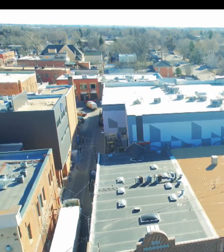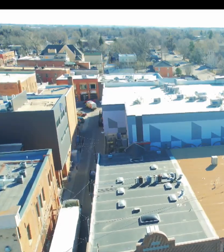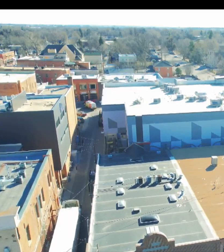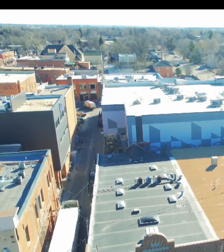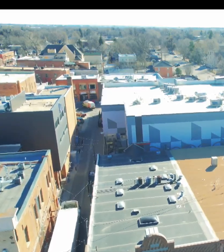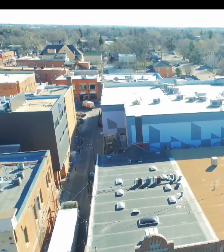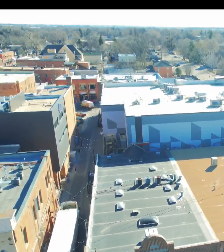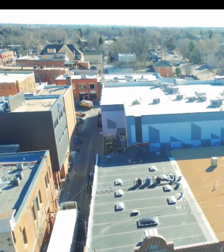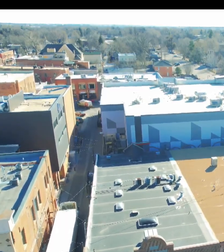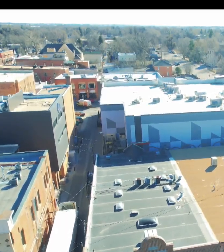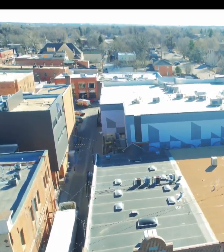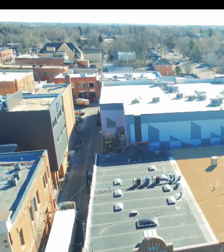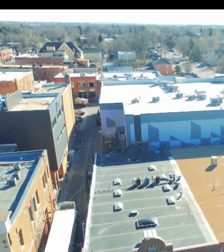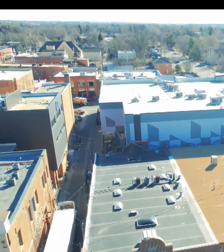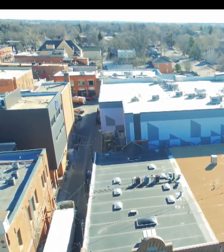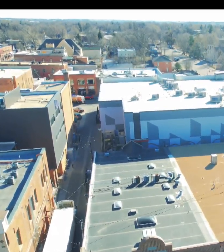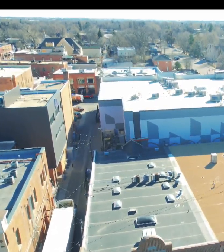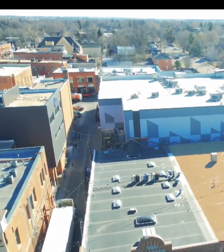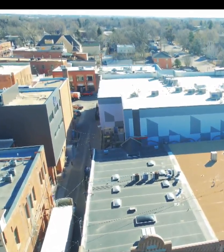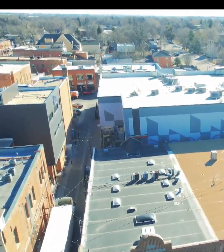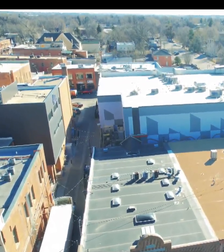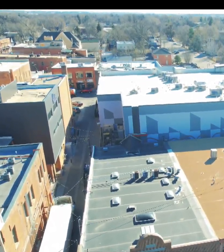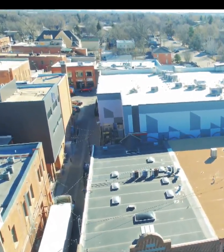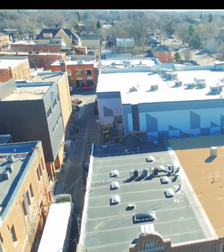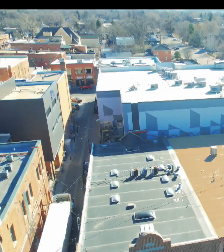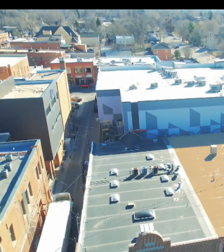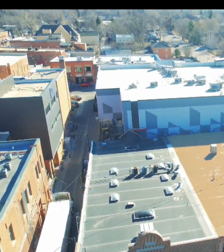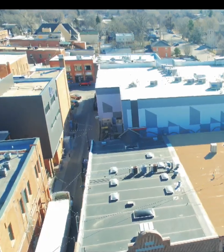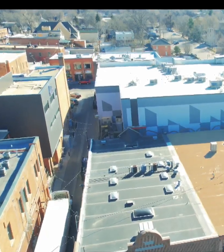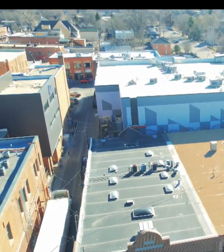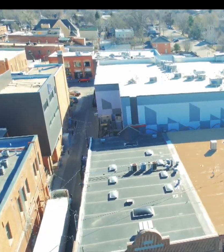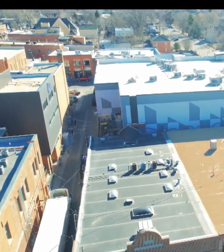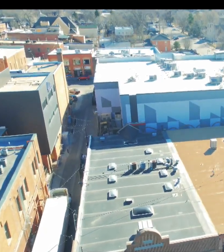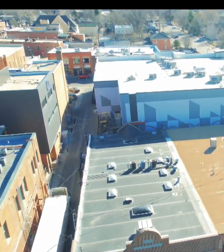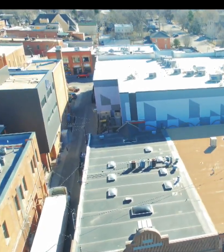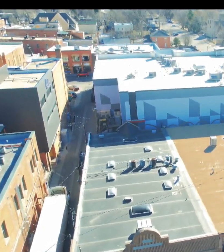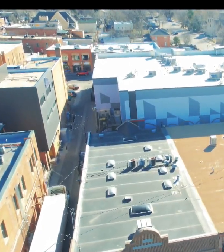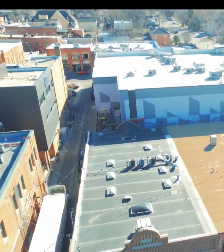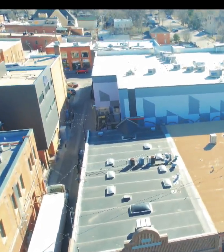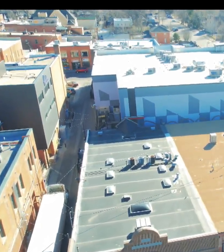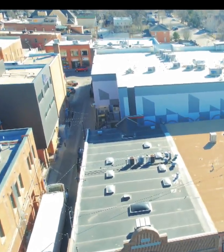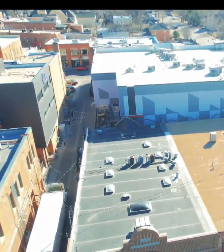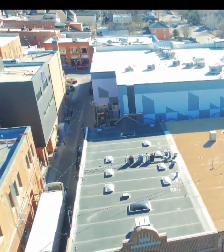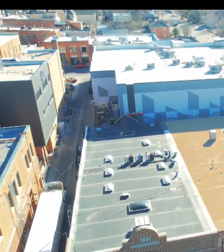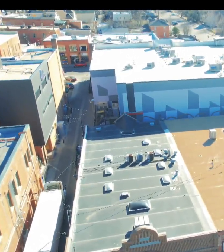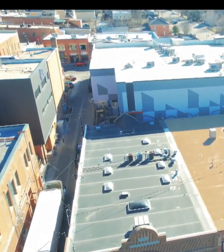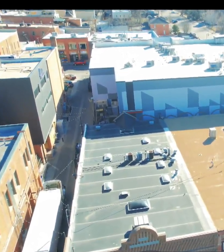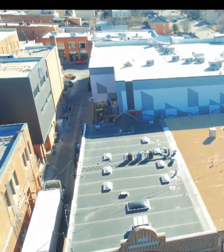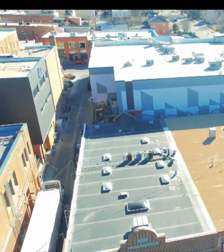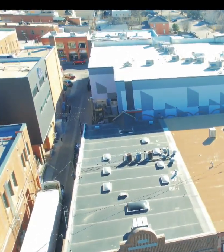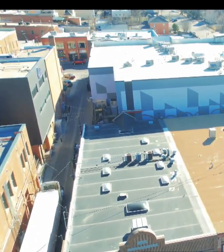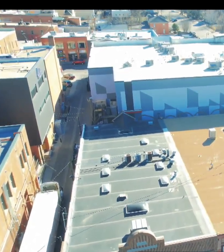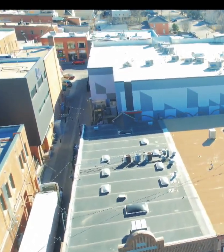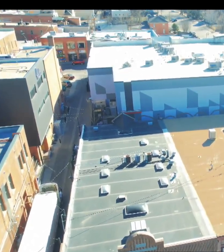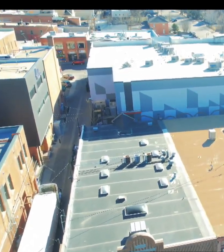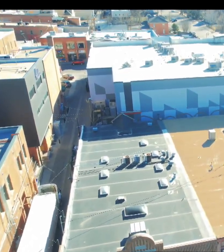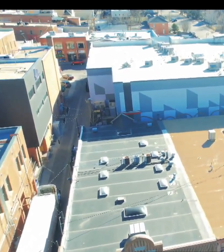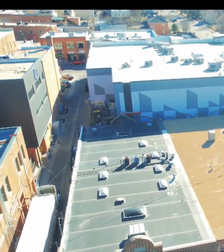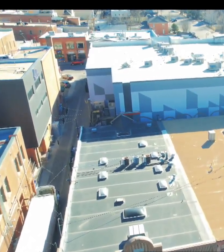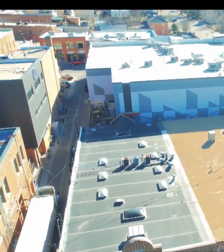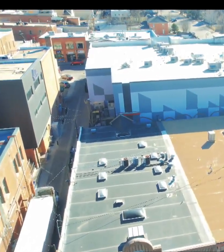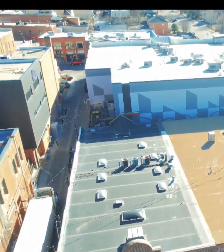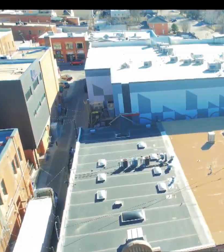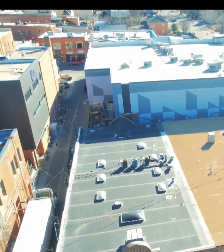tenant in the auxiliary property. That space could give us workable room during the transition, and we would have the rights to lease it for